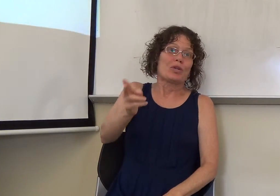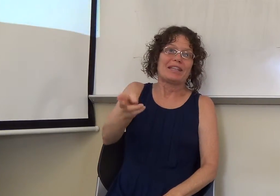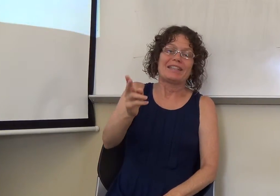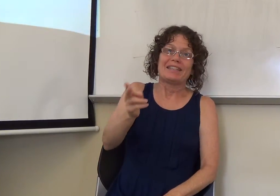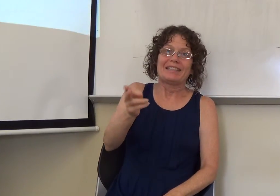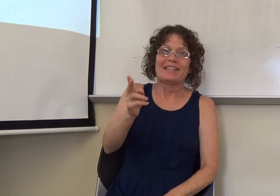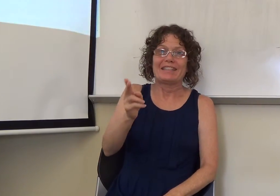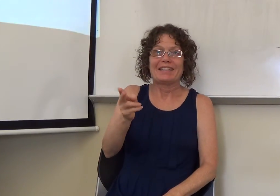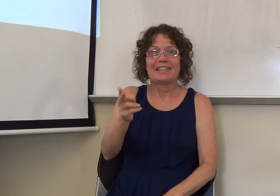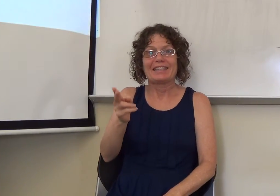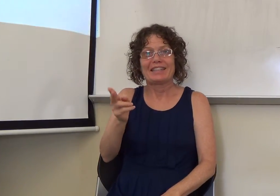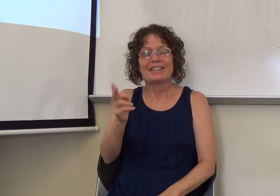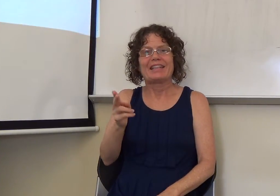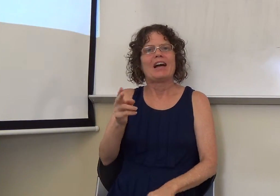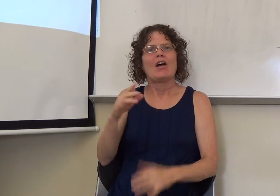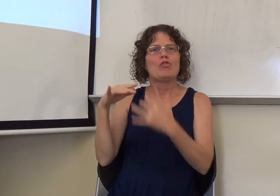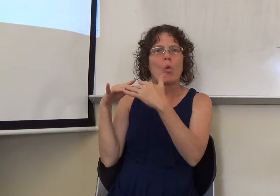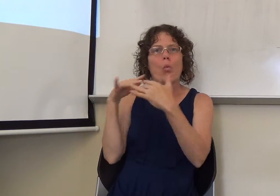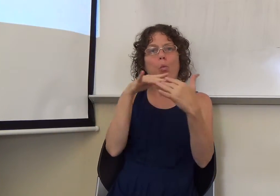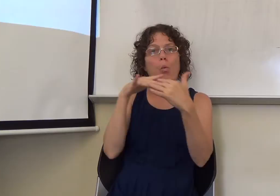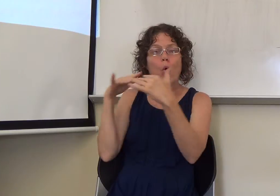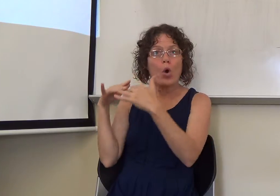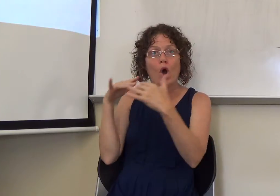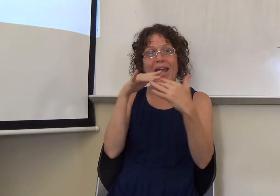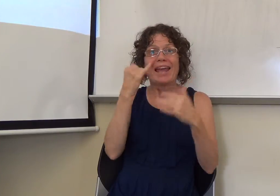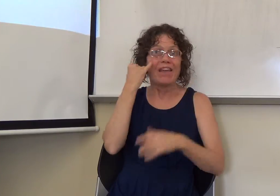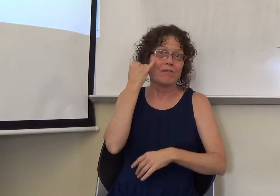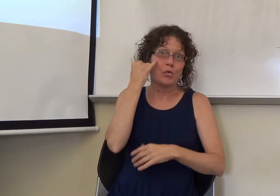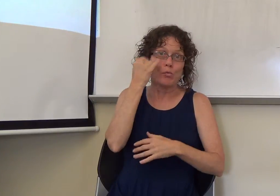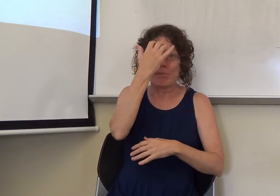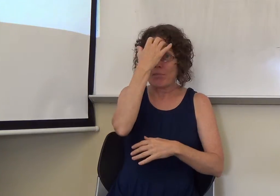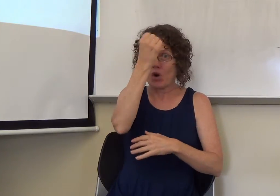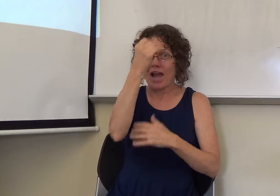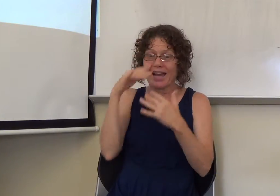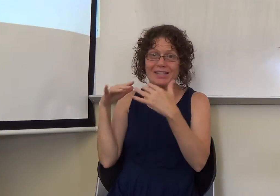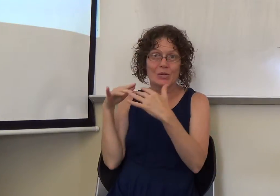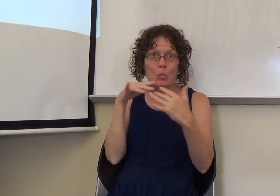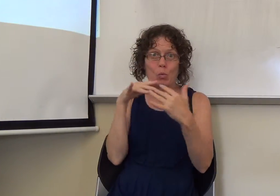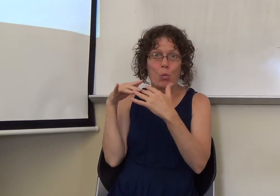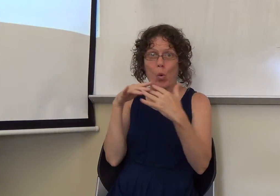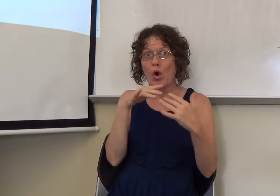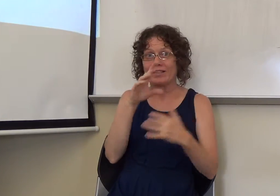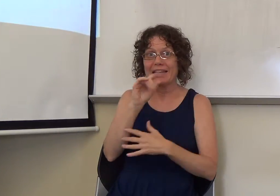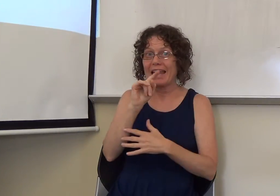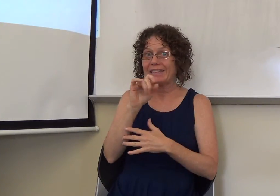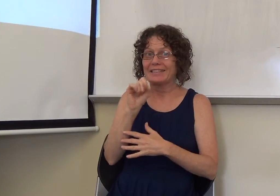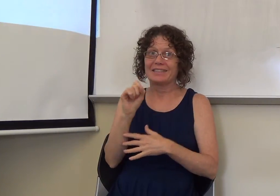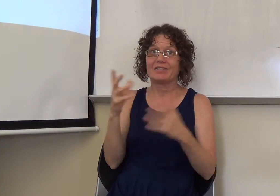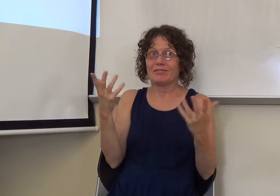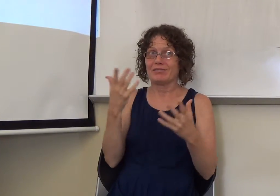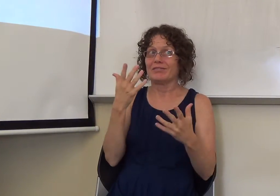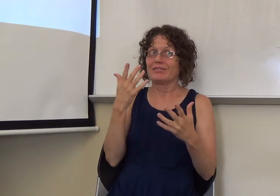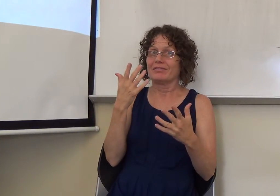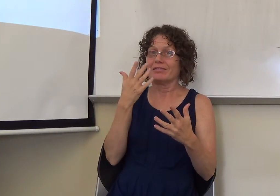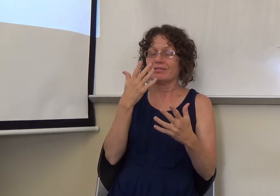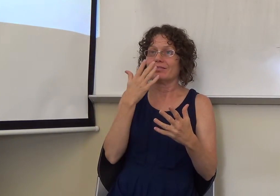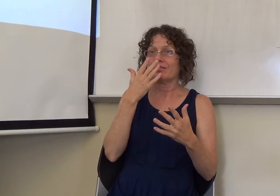of the wars, and you're halfway there. Go through history, memorize the wars, and you've got something to hang it on.